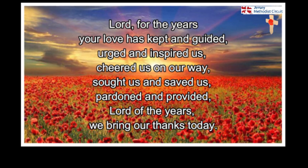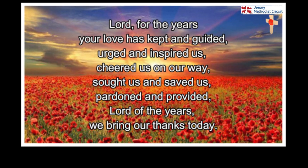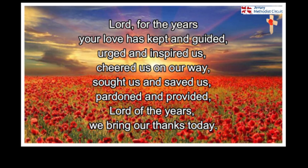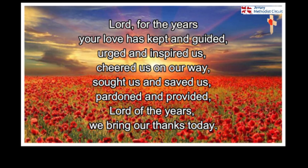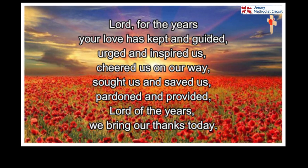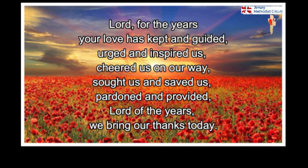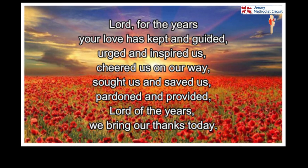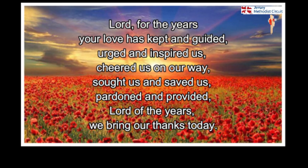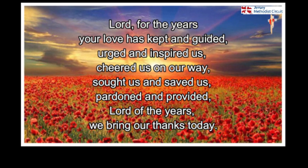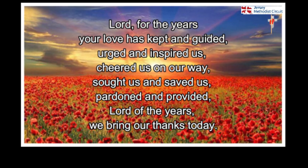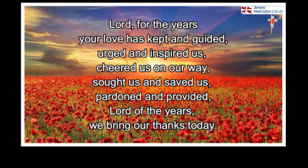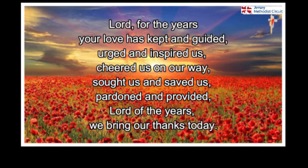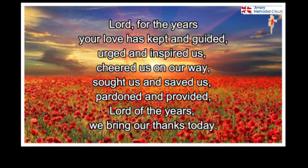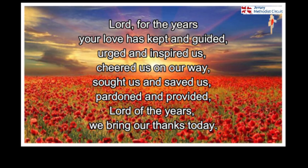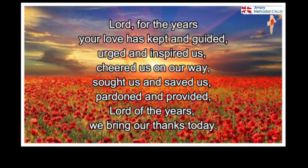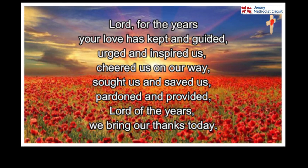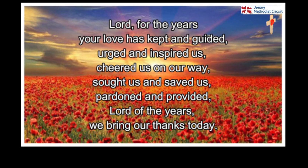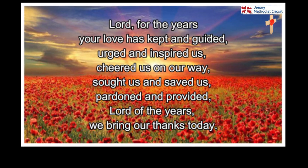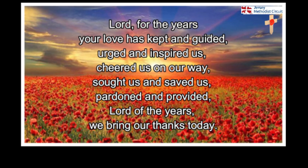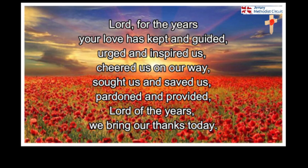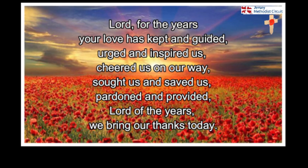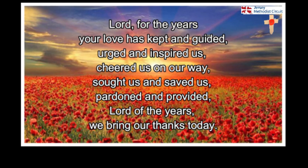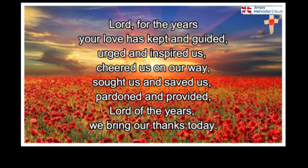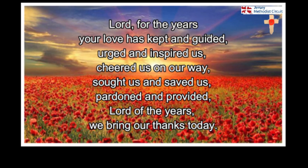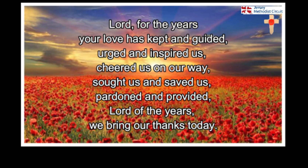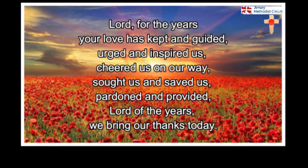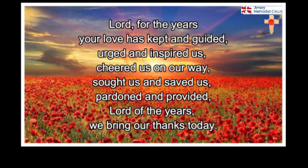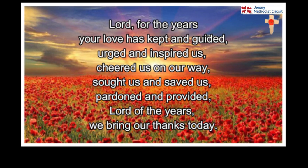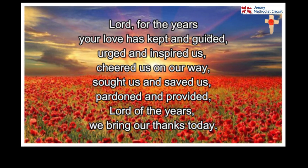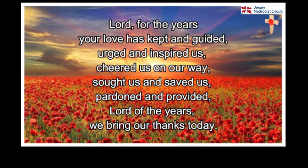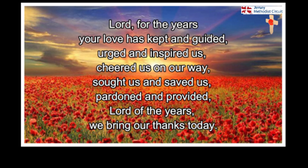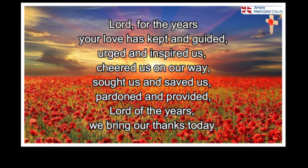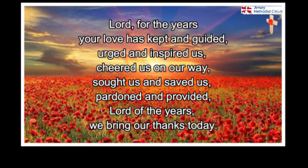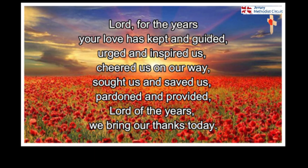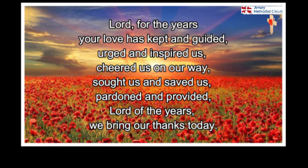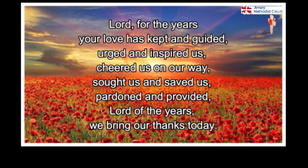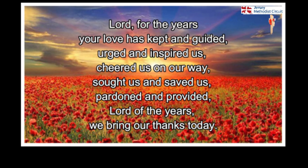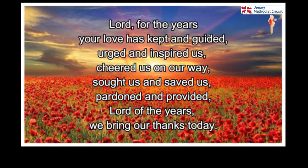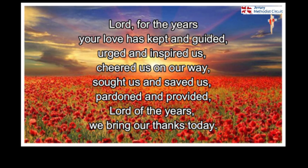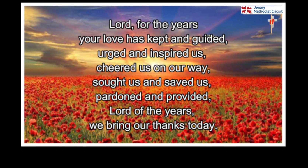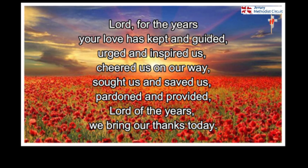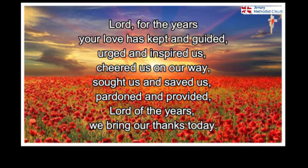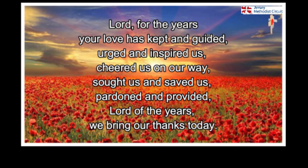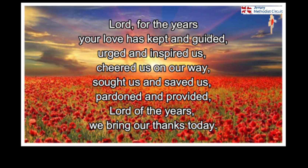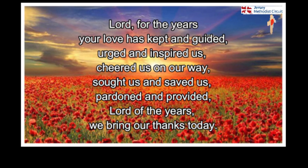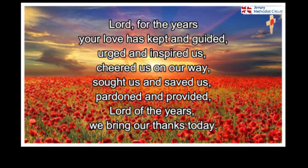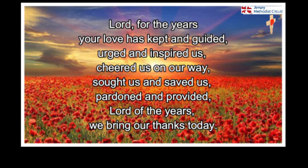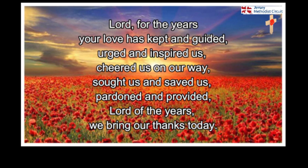Thank you.